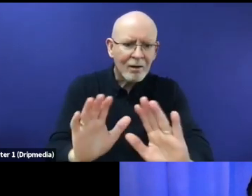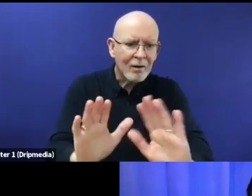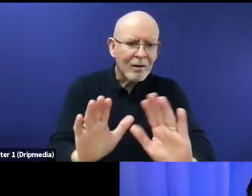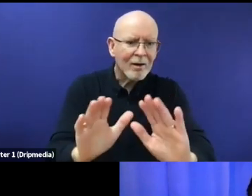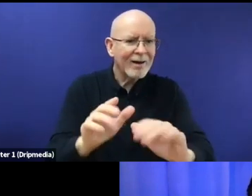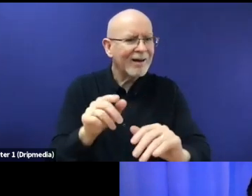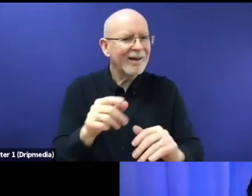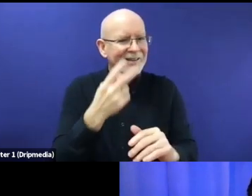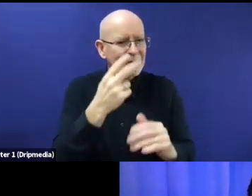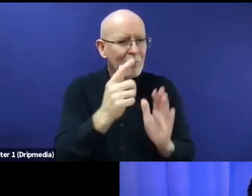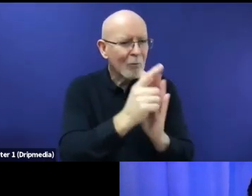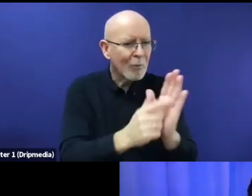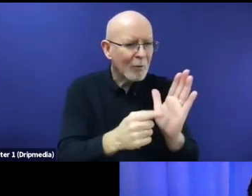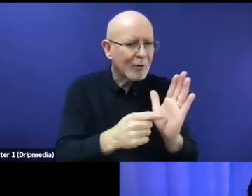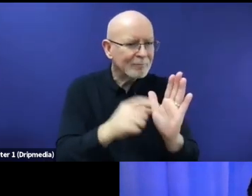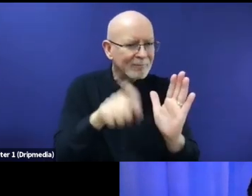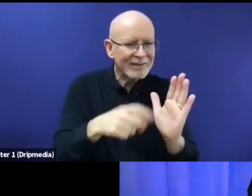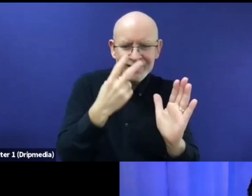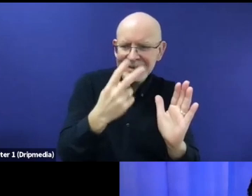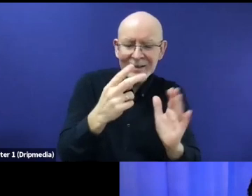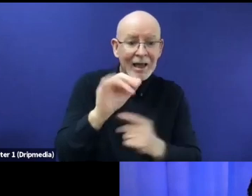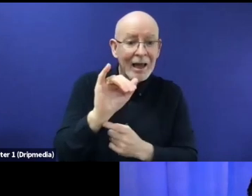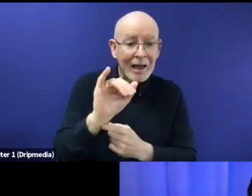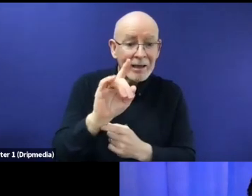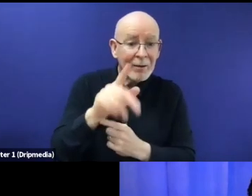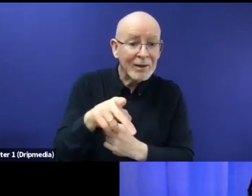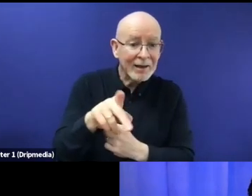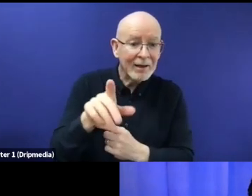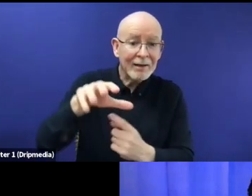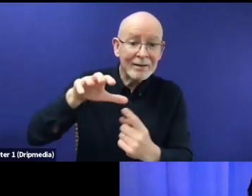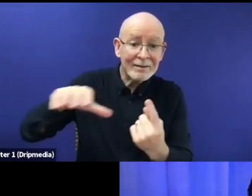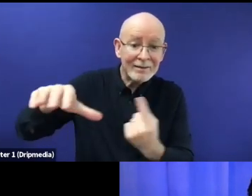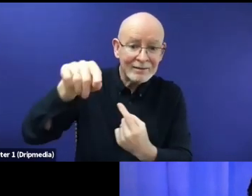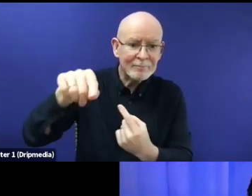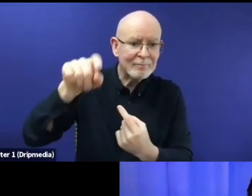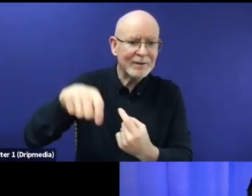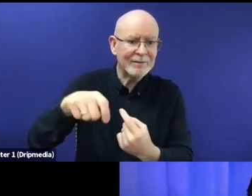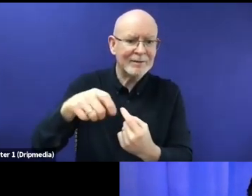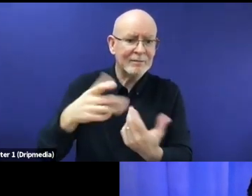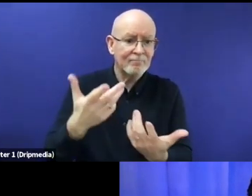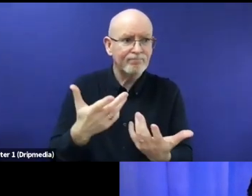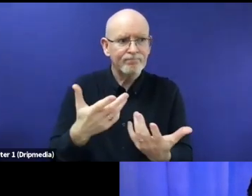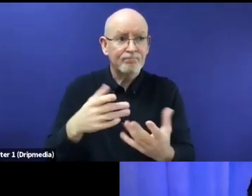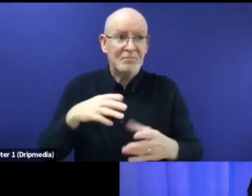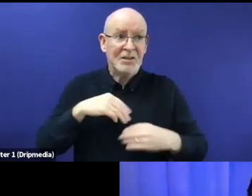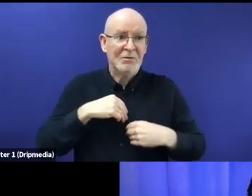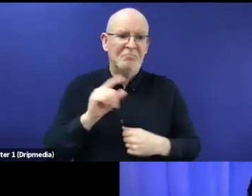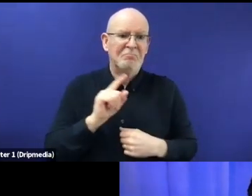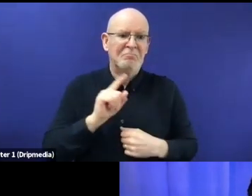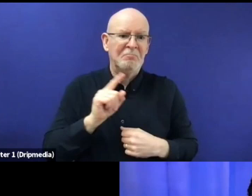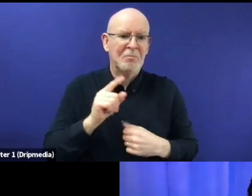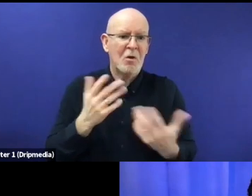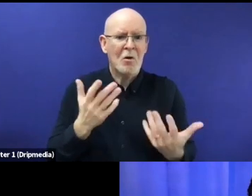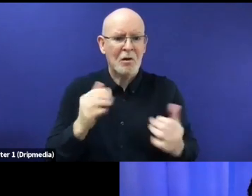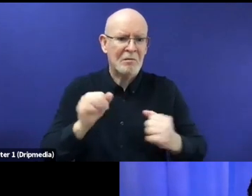is true in all three spheres: in causing displacement, providing protection during displacement, and the safe return or not of displaced